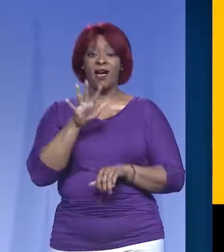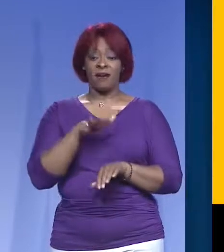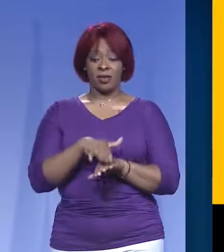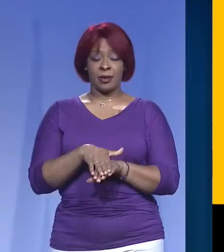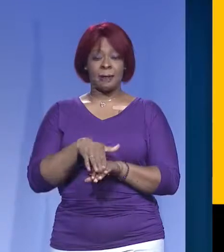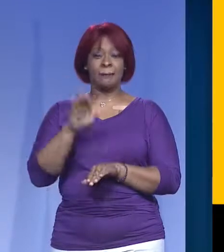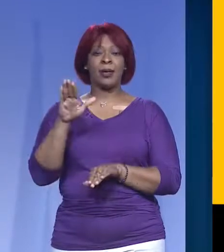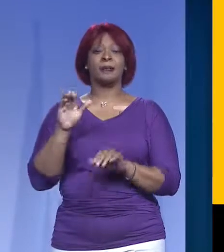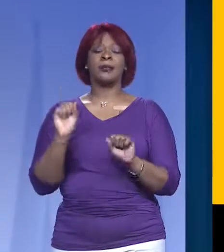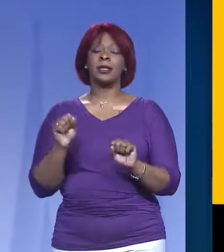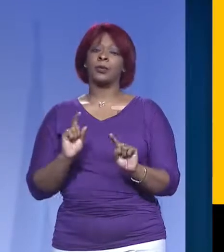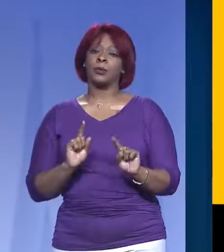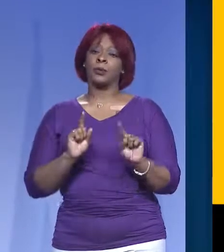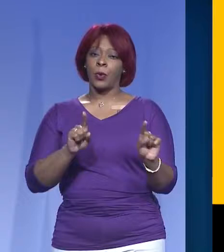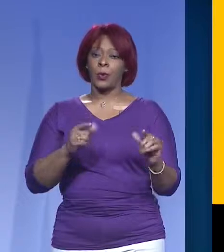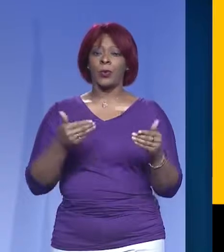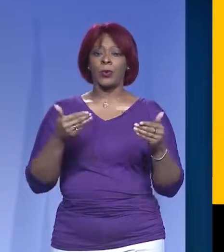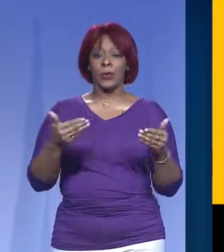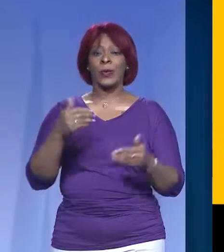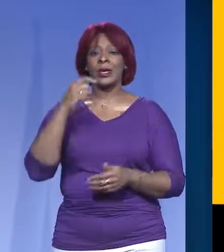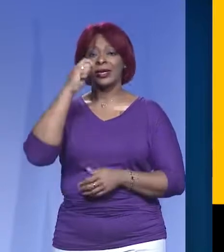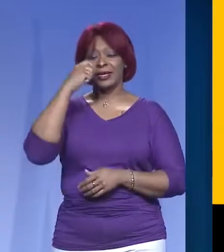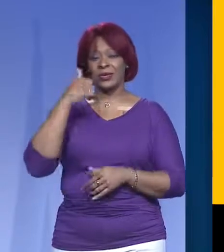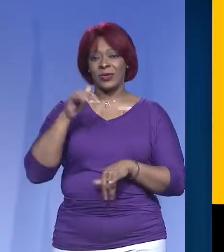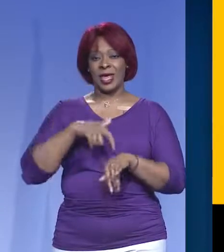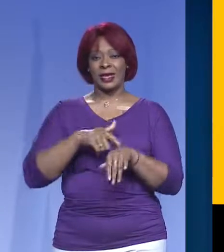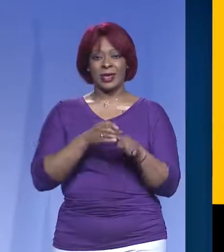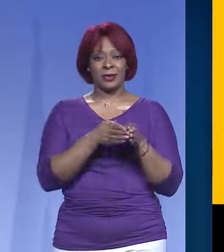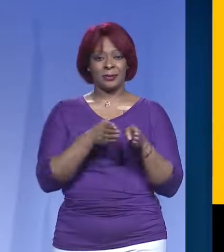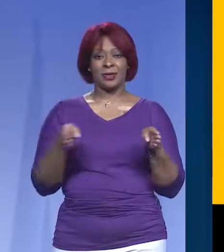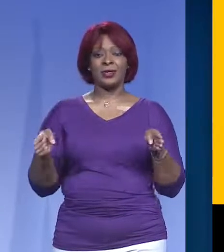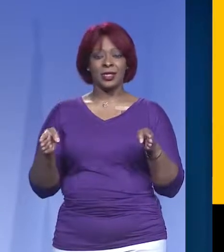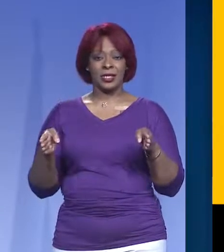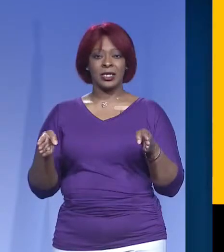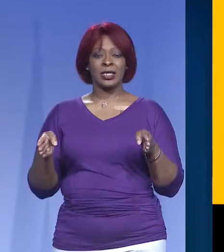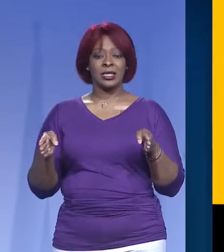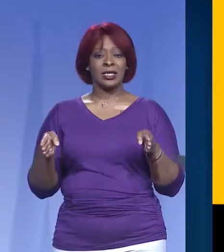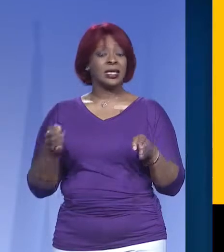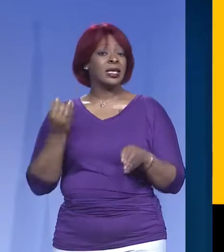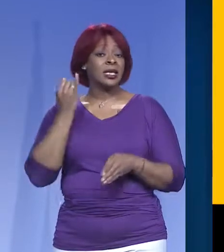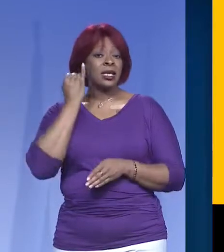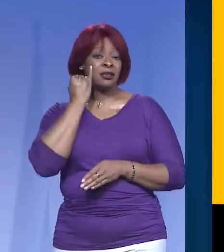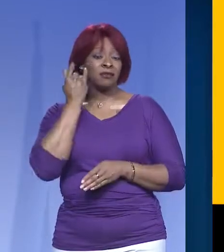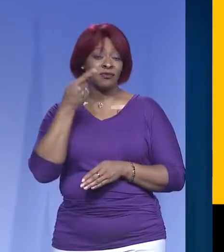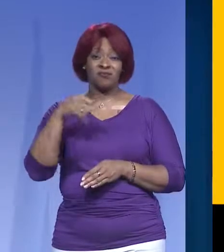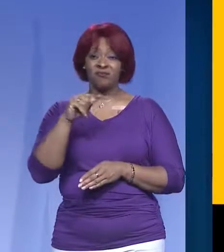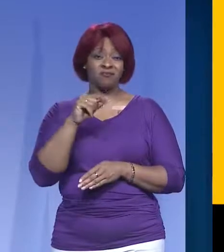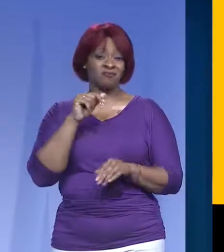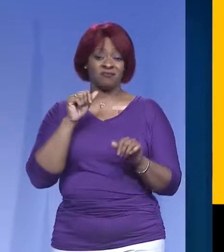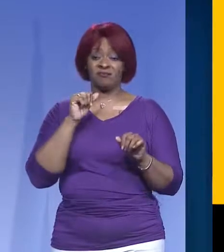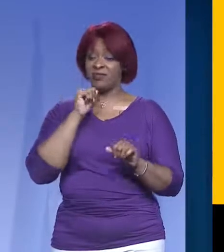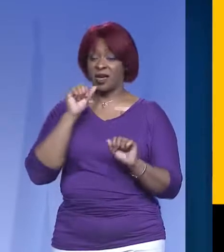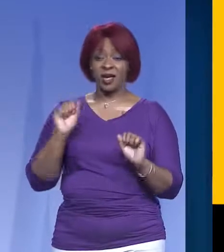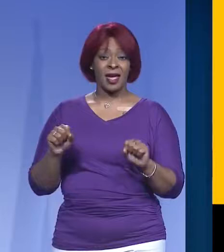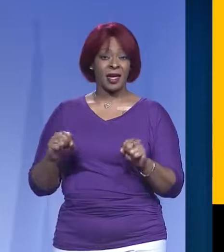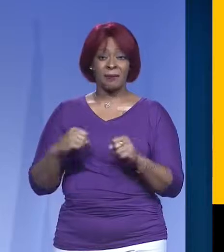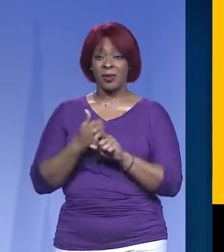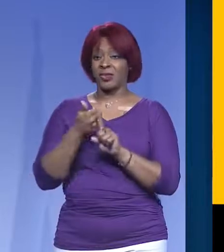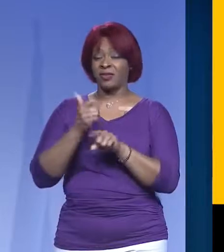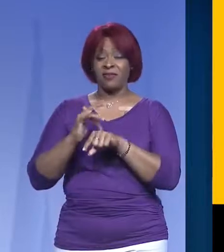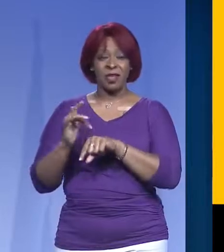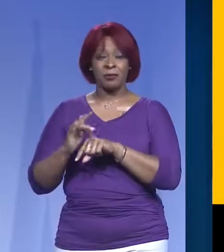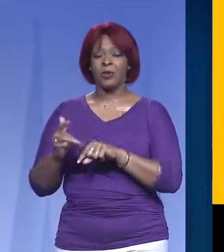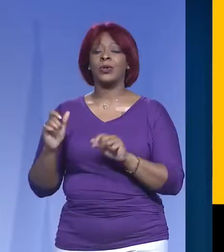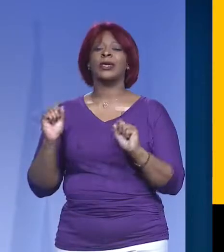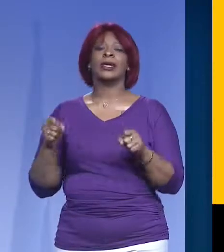and up can come and be tested during that window of time. And if you're not able to avail yourself of that opportunity,